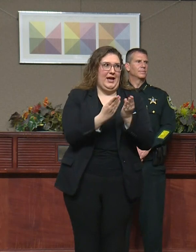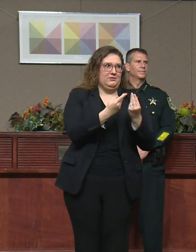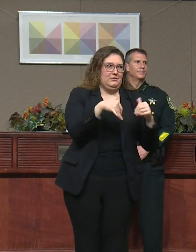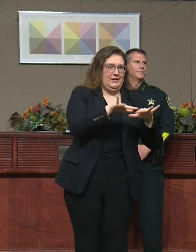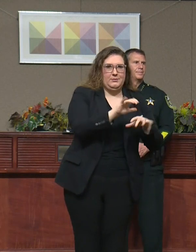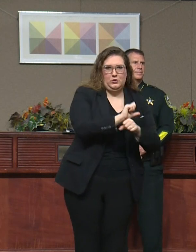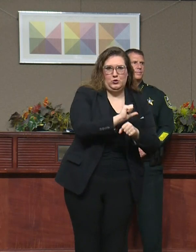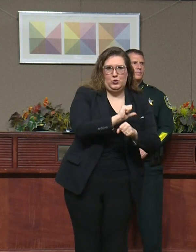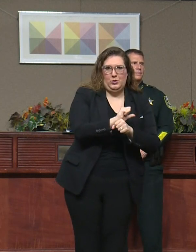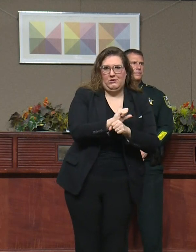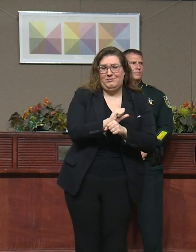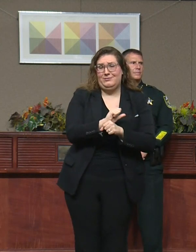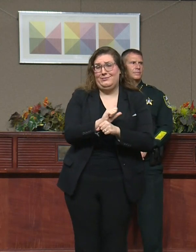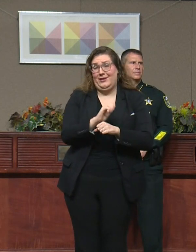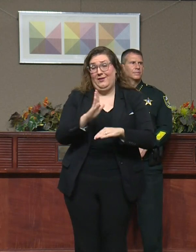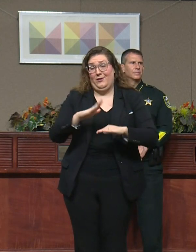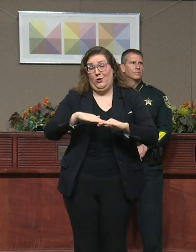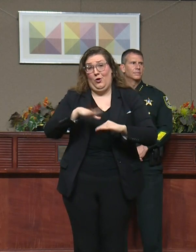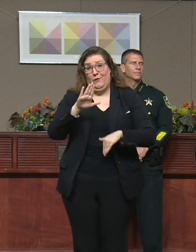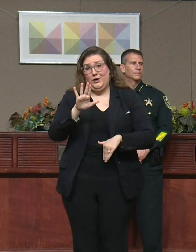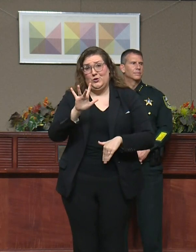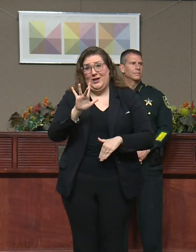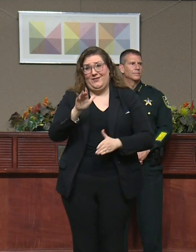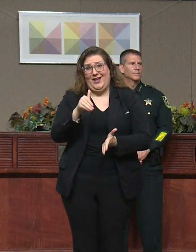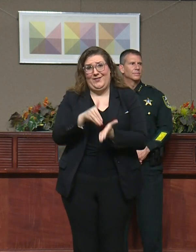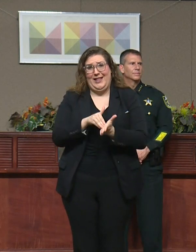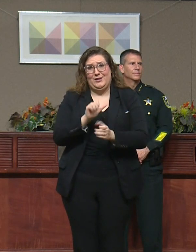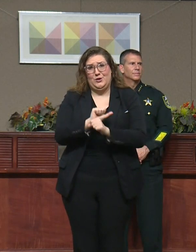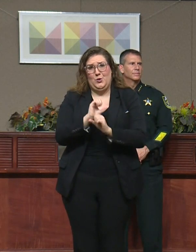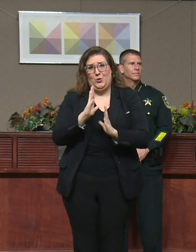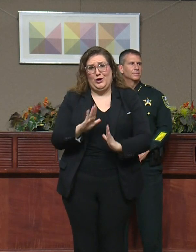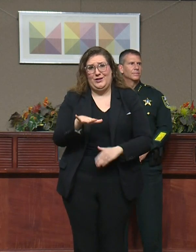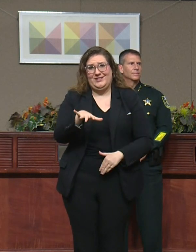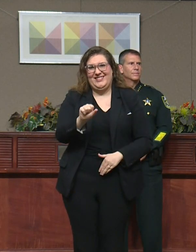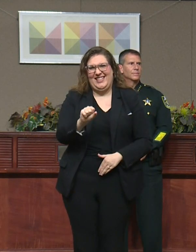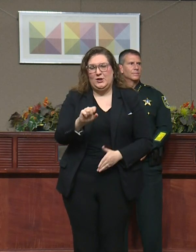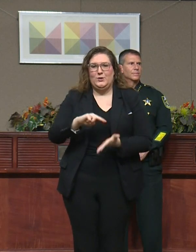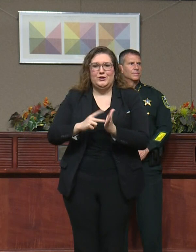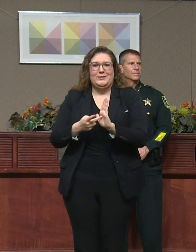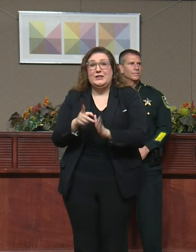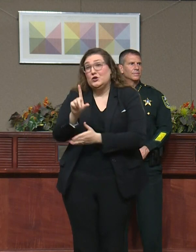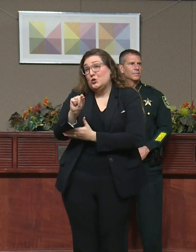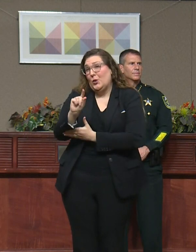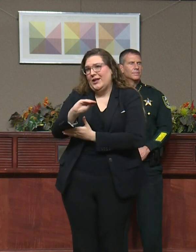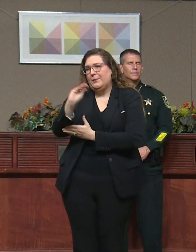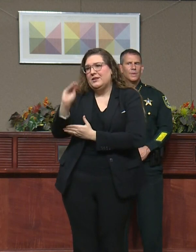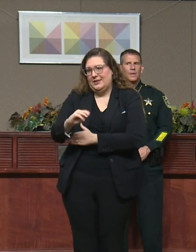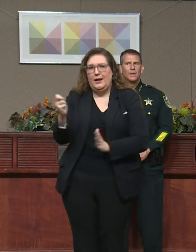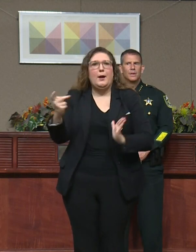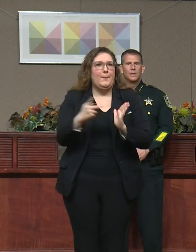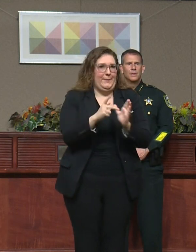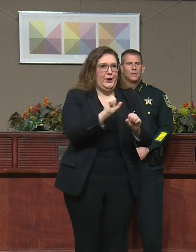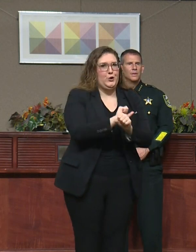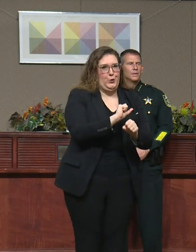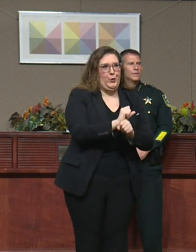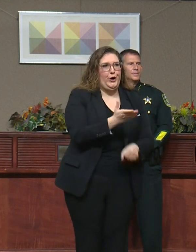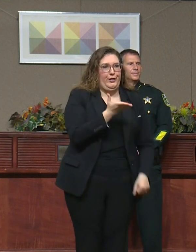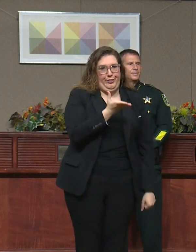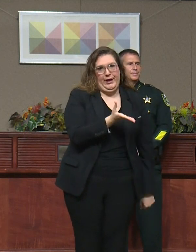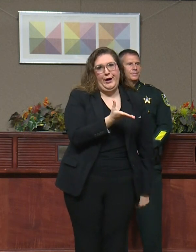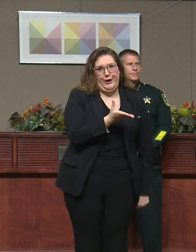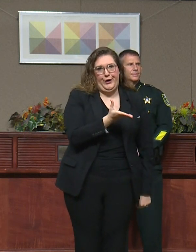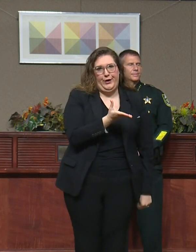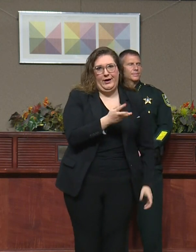over 25,000 employees. A small percentage of those employees will be returning to work that cannot continue to